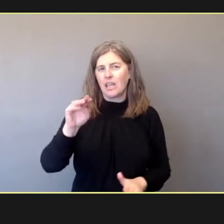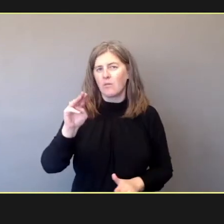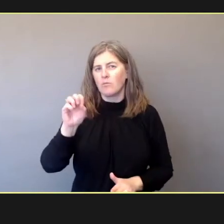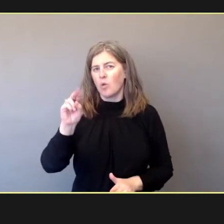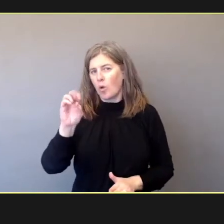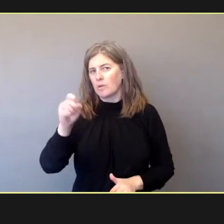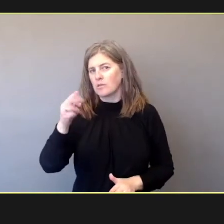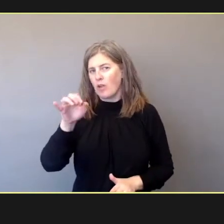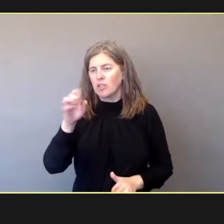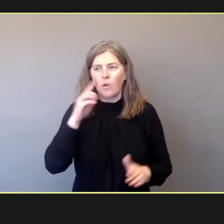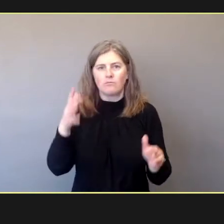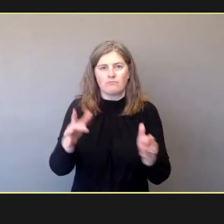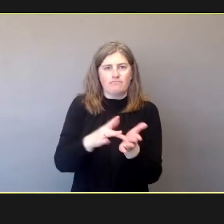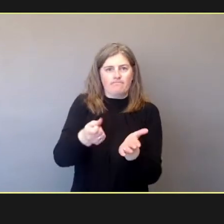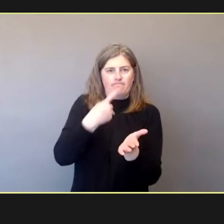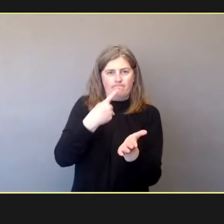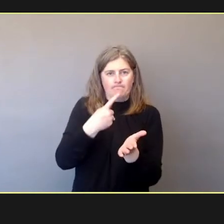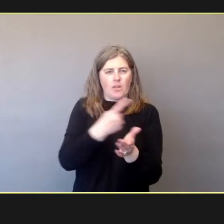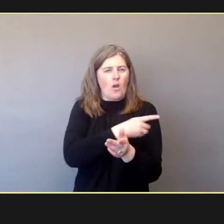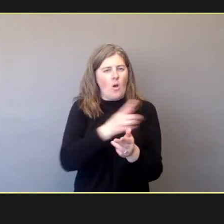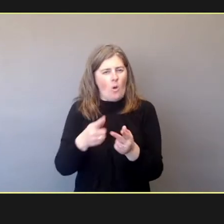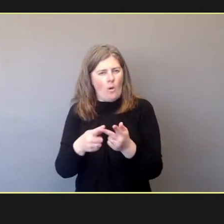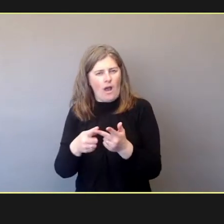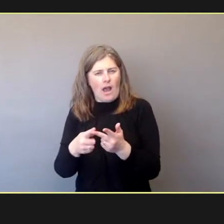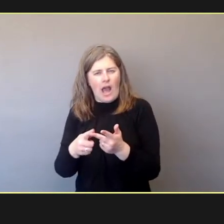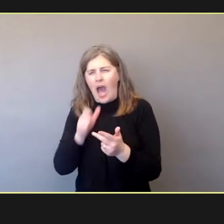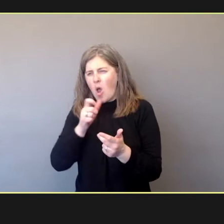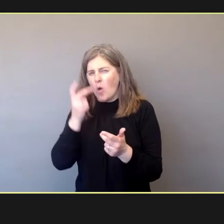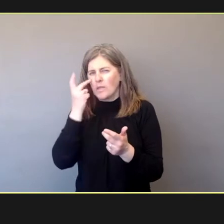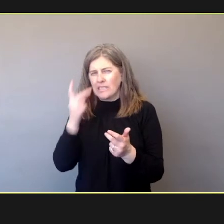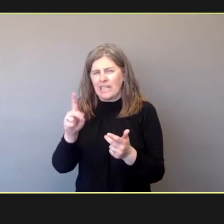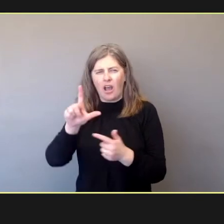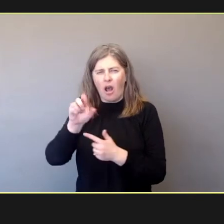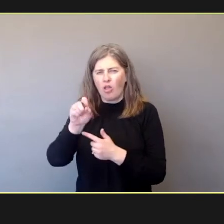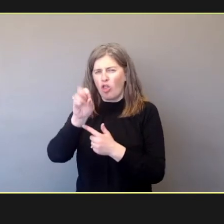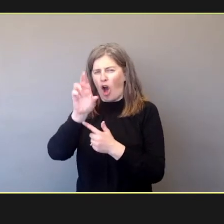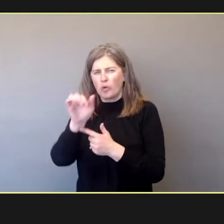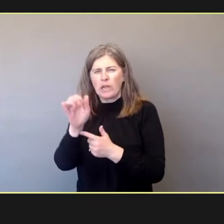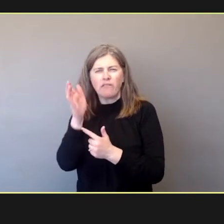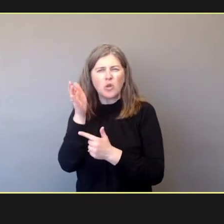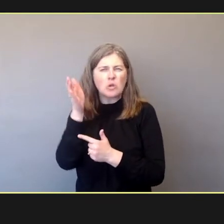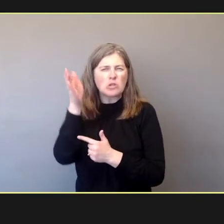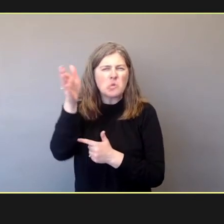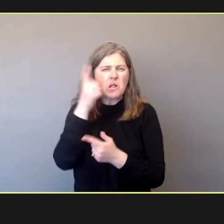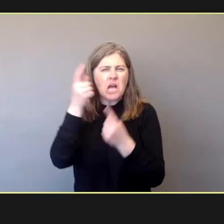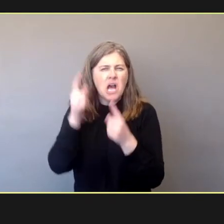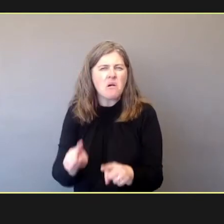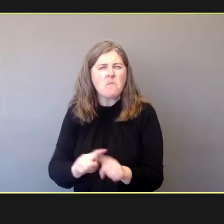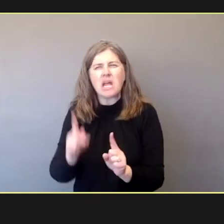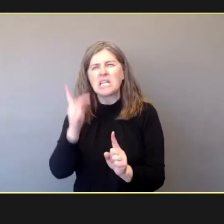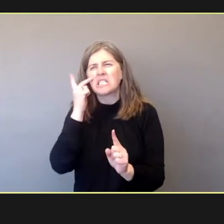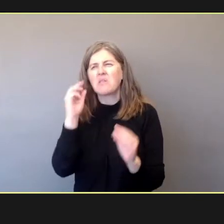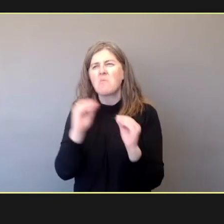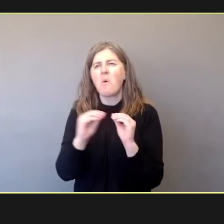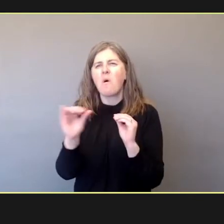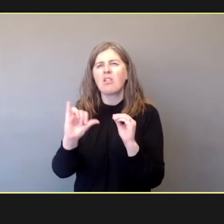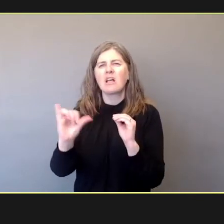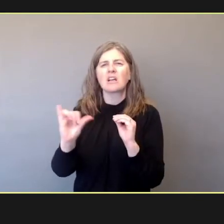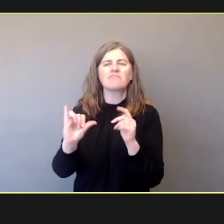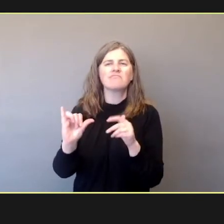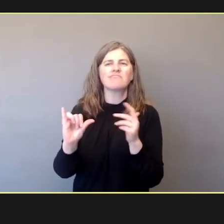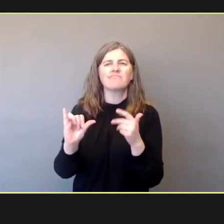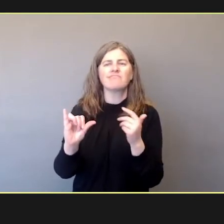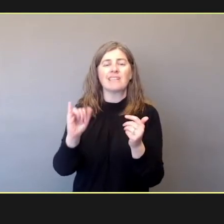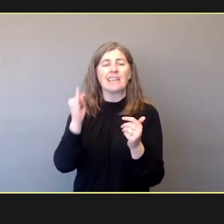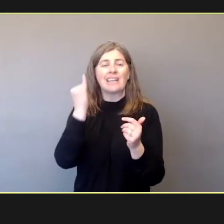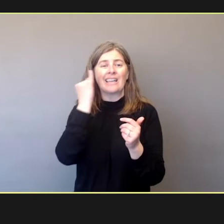this. And then we'll work on I don't see a lottery in our future, but I could see something a little, like if we